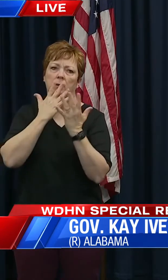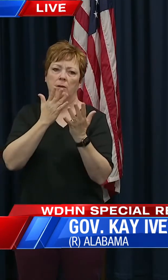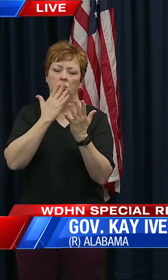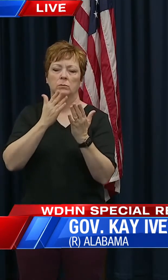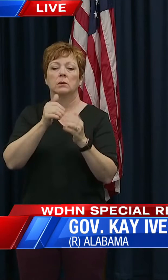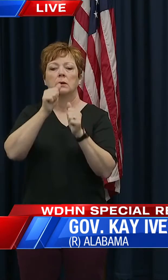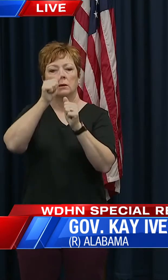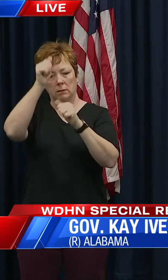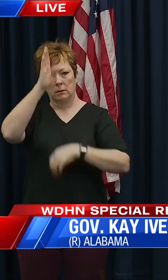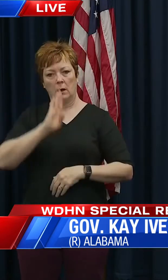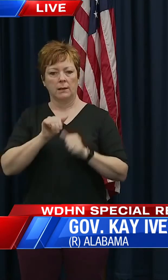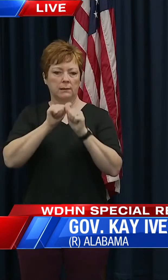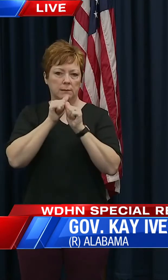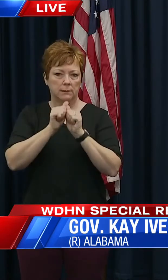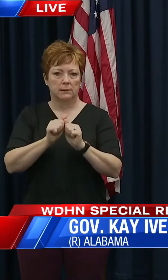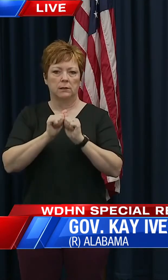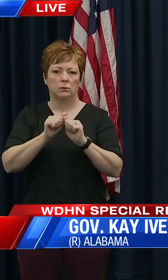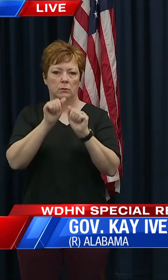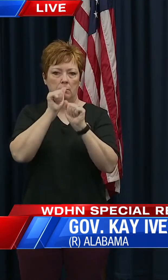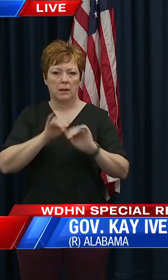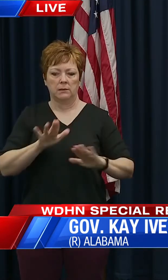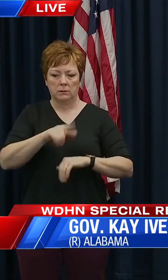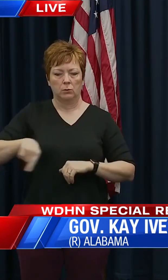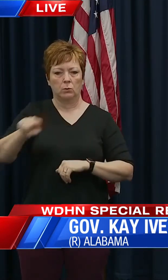the great state of Alabama.